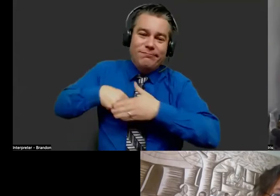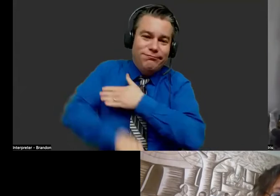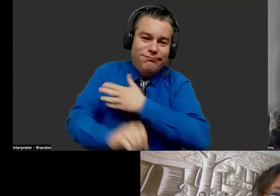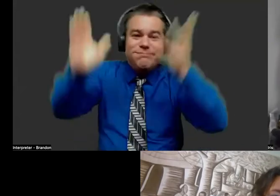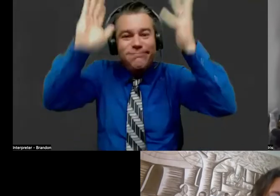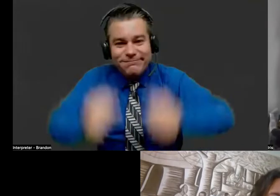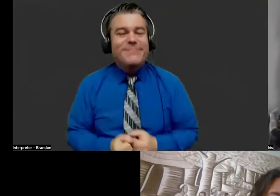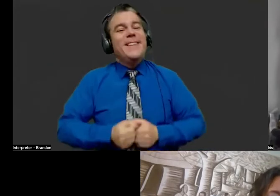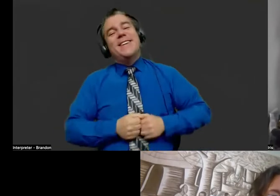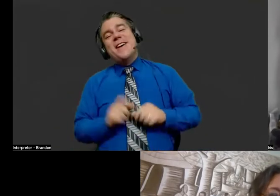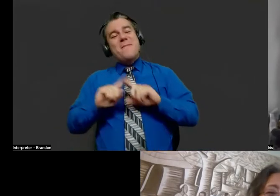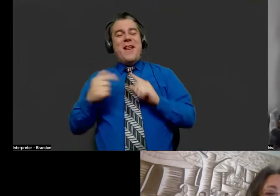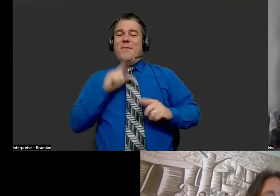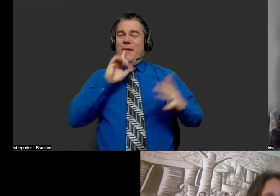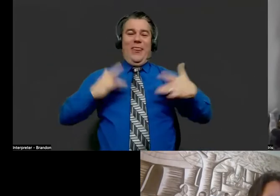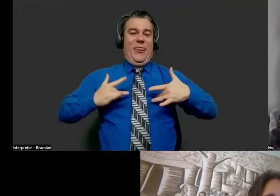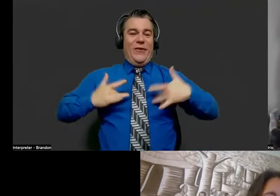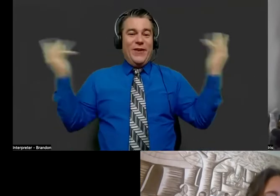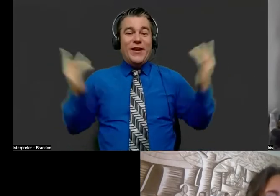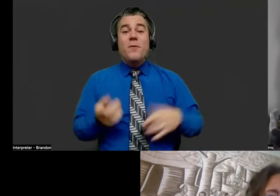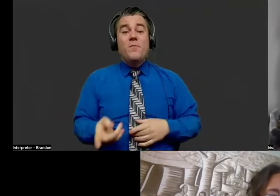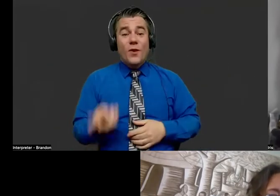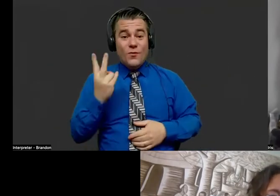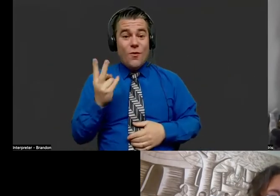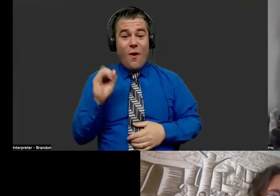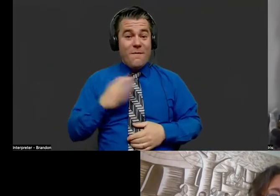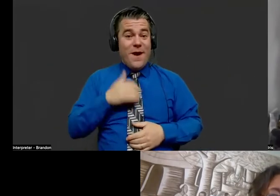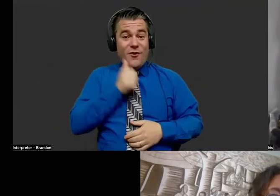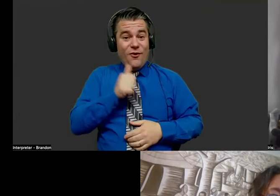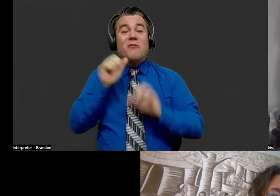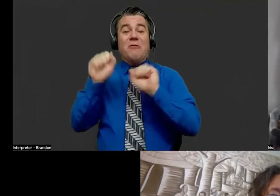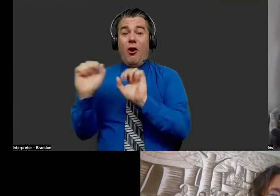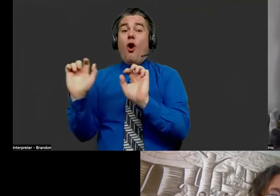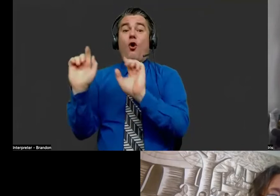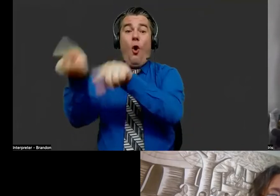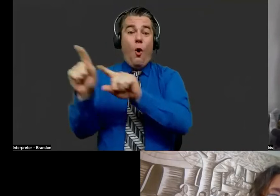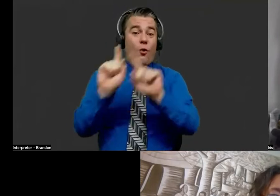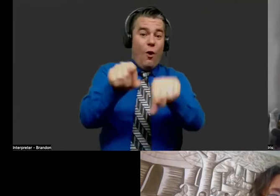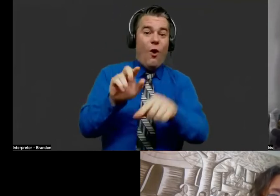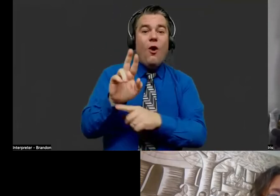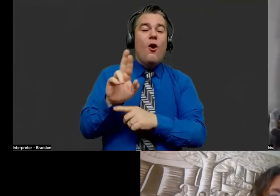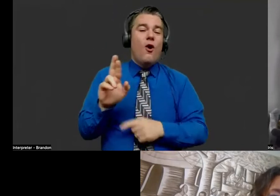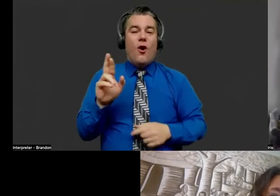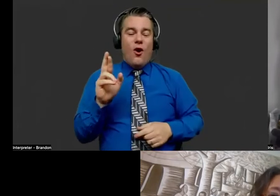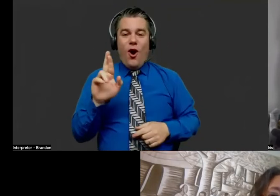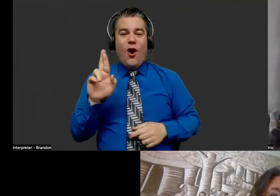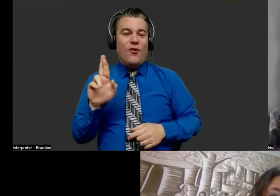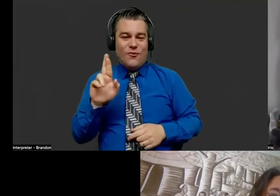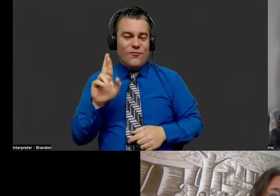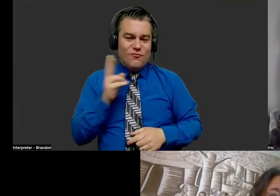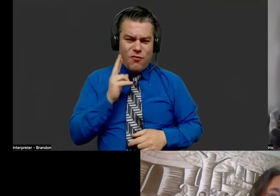am thrilled that 2 of my girls got to go to convention, Rhonda and Shalia. And Shalia